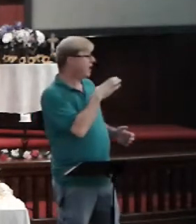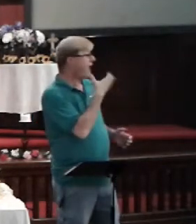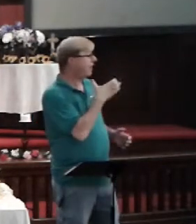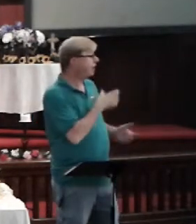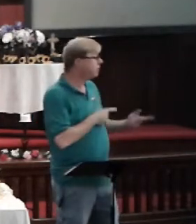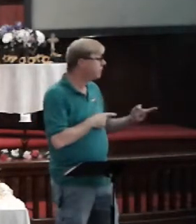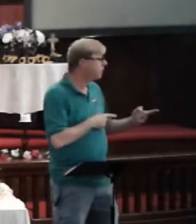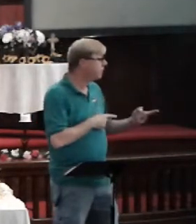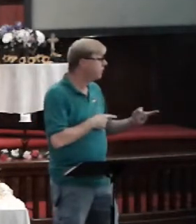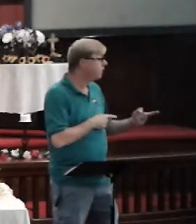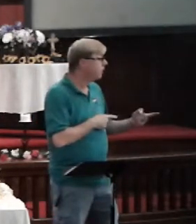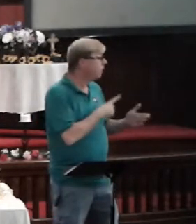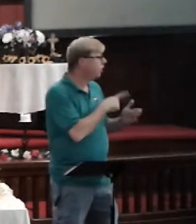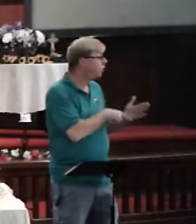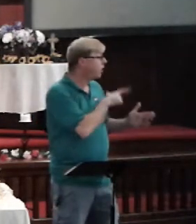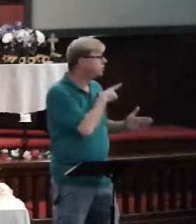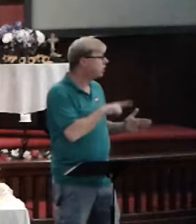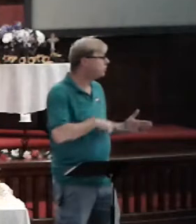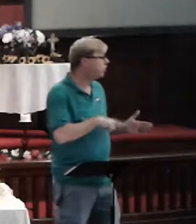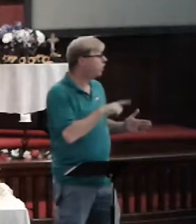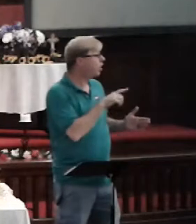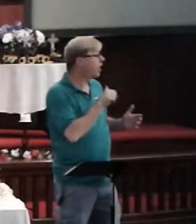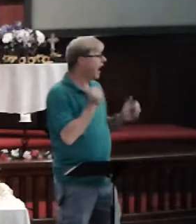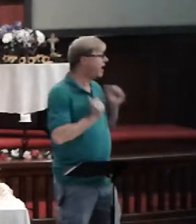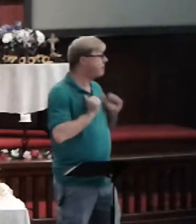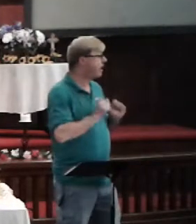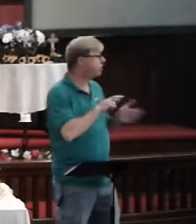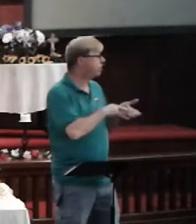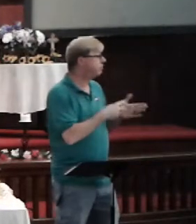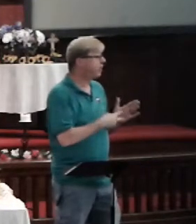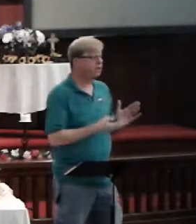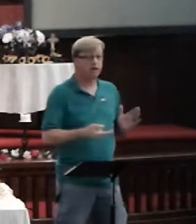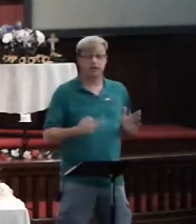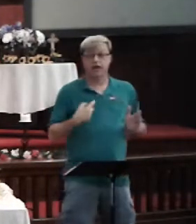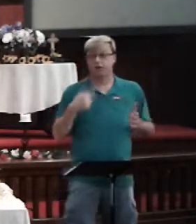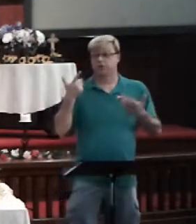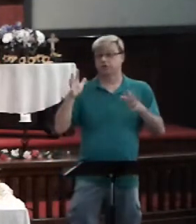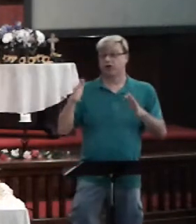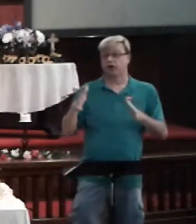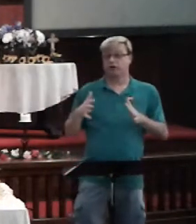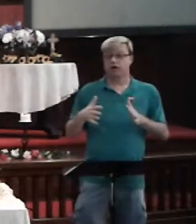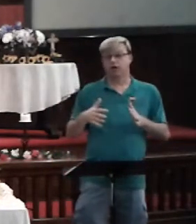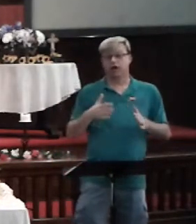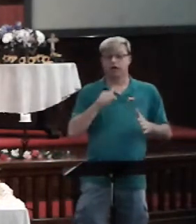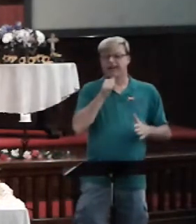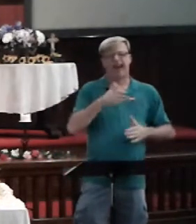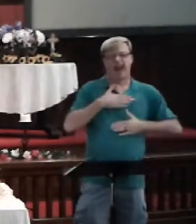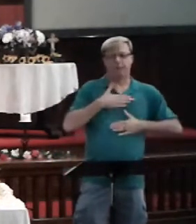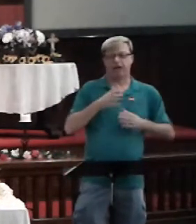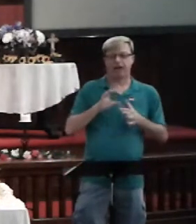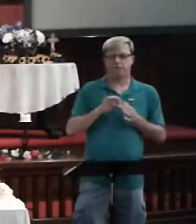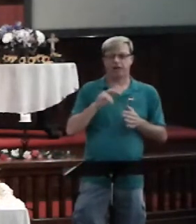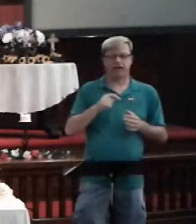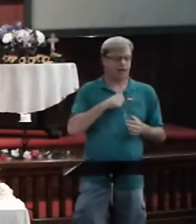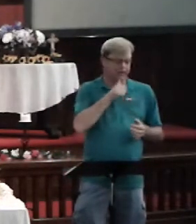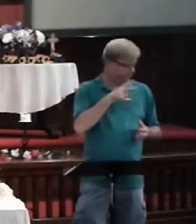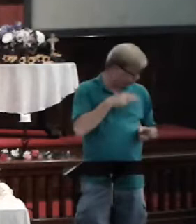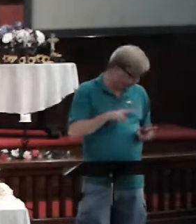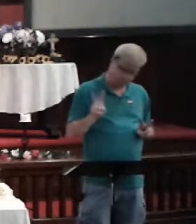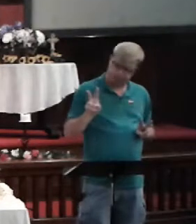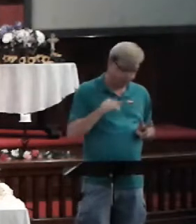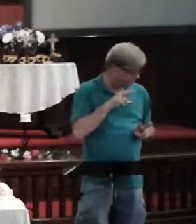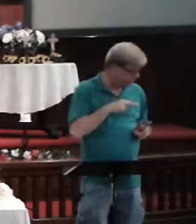Kathy, what does the word animation mean? And I was already not a happy camper, and I didn't look up. I